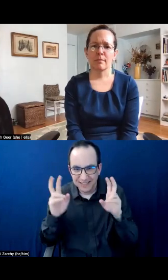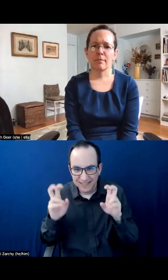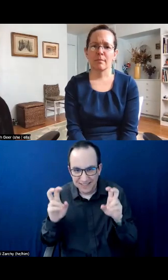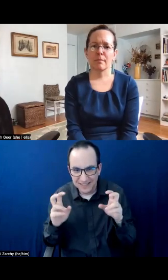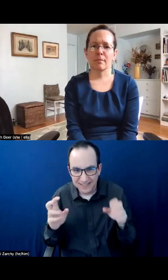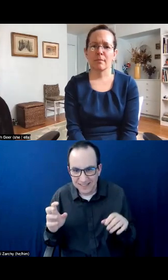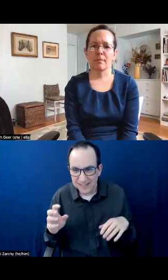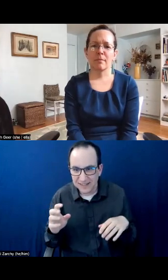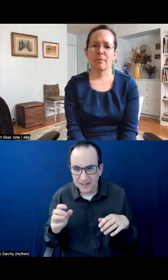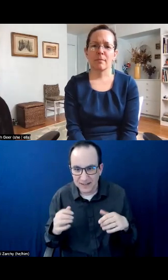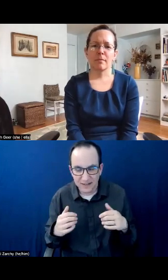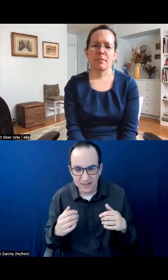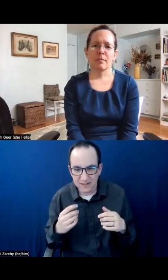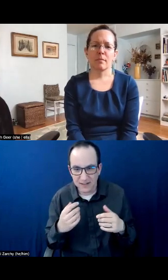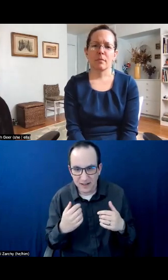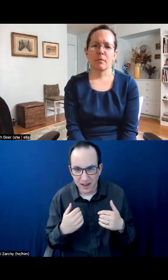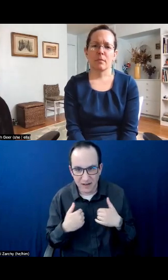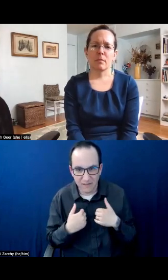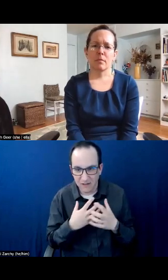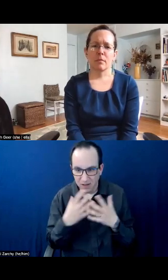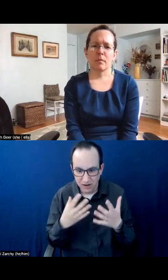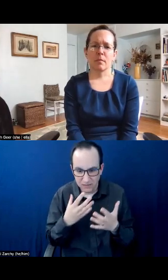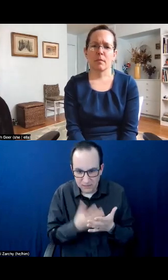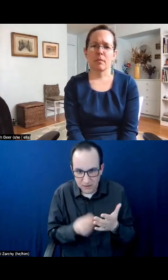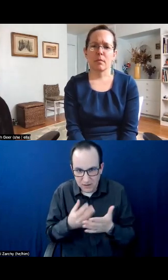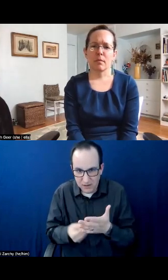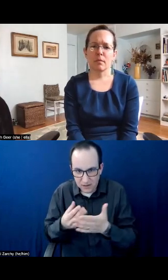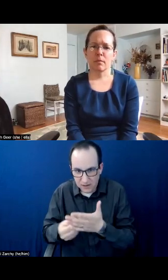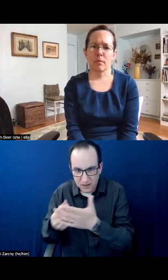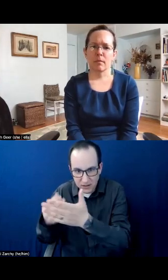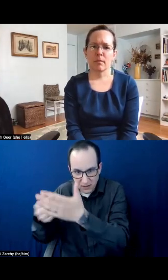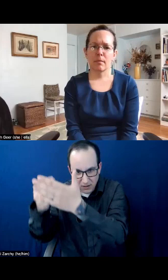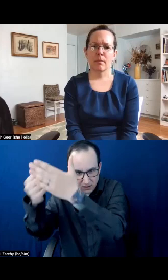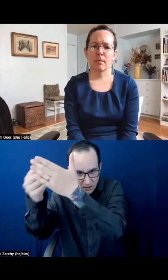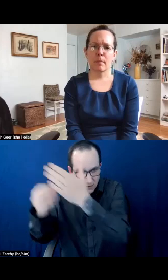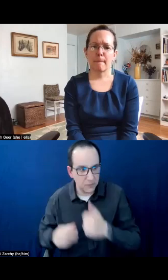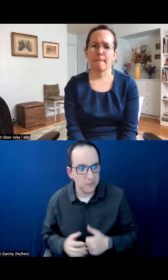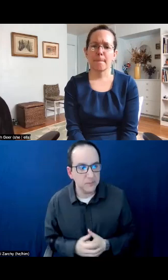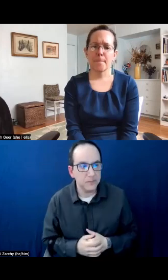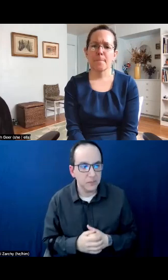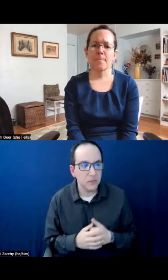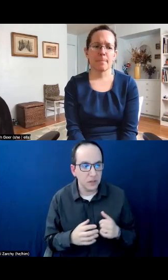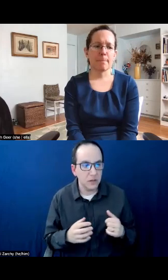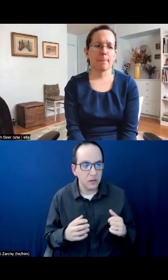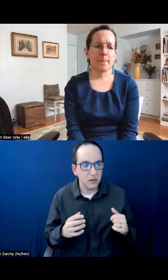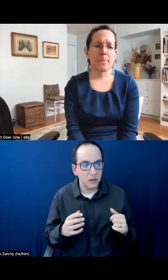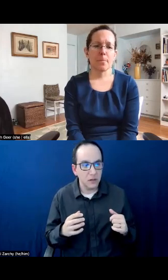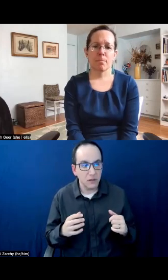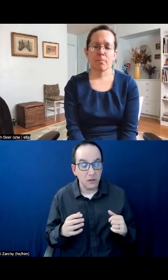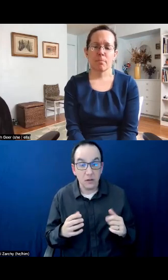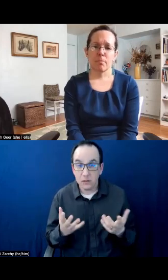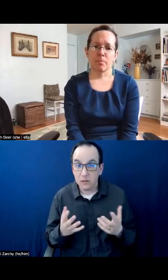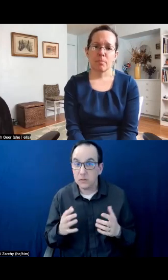it's kind of like a Swiss cheese, just a lot of missing pieces and holes in their